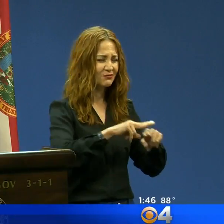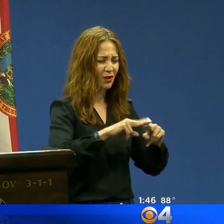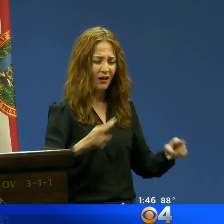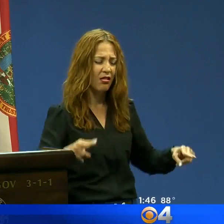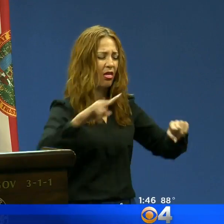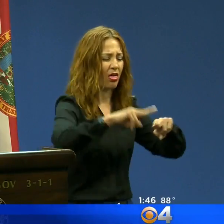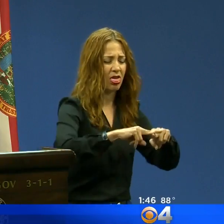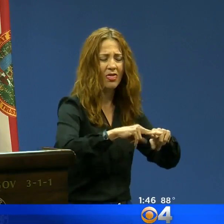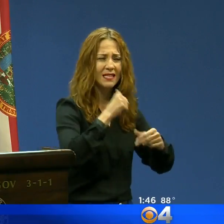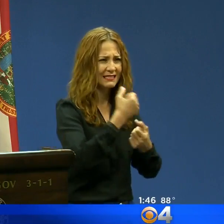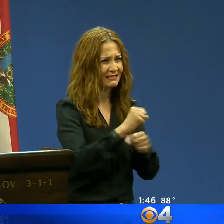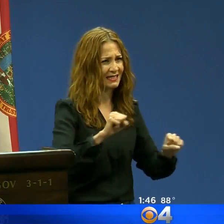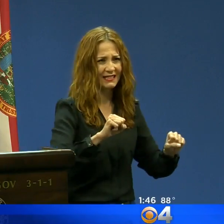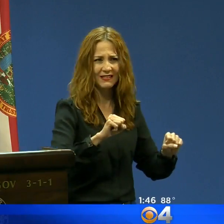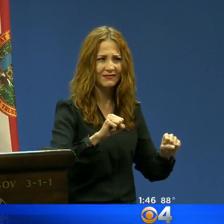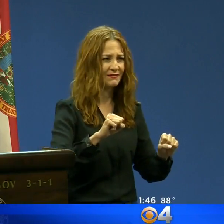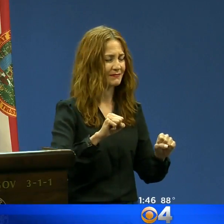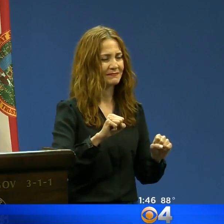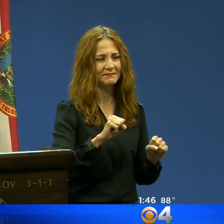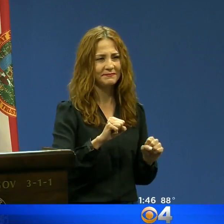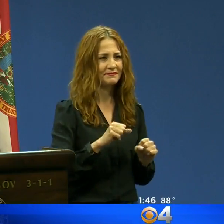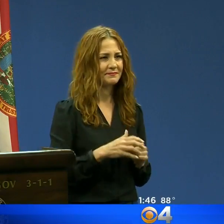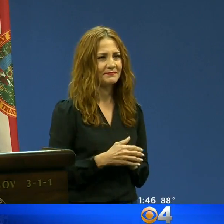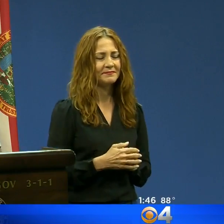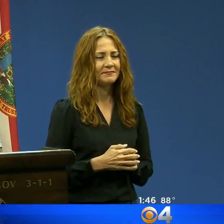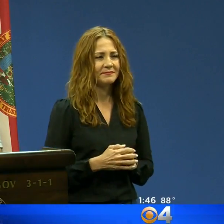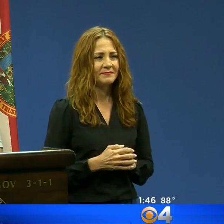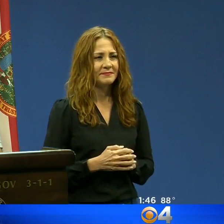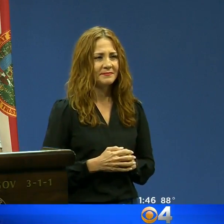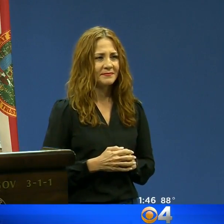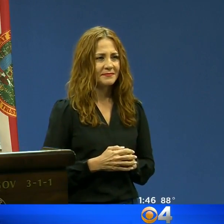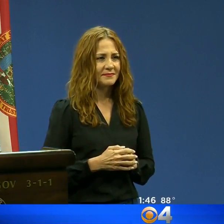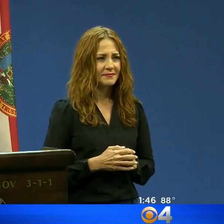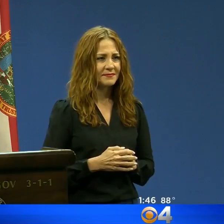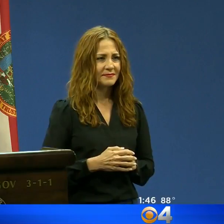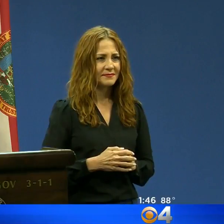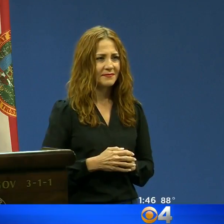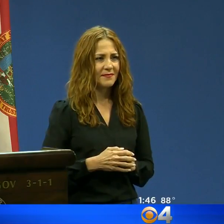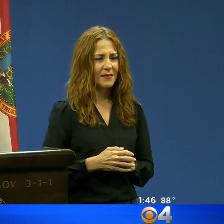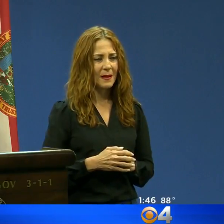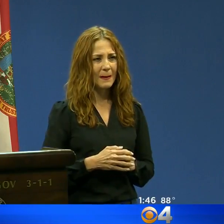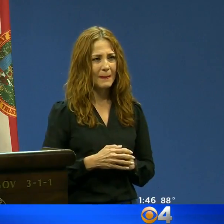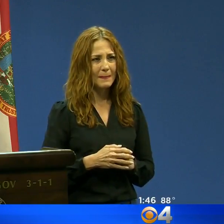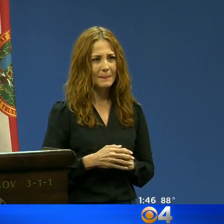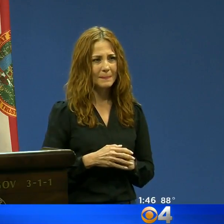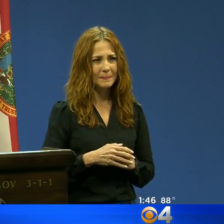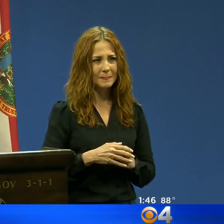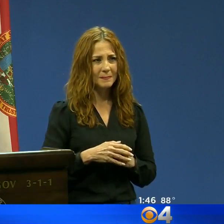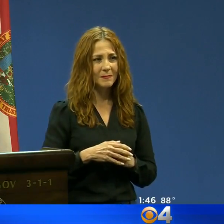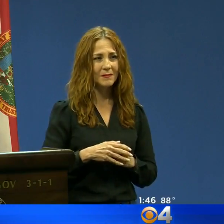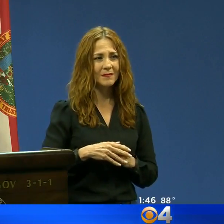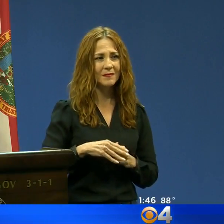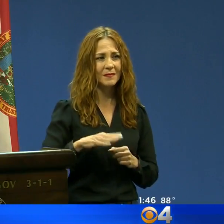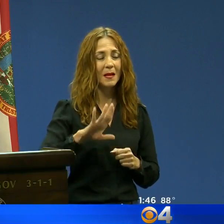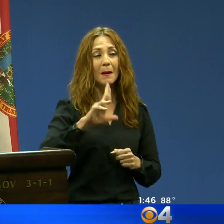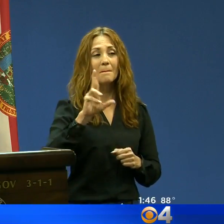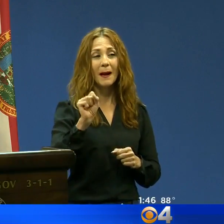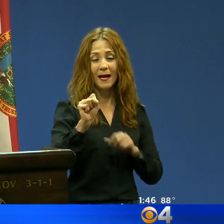running today, but due to the condition of some of the roads, please expect some delays. We will continue to update our